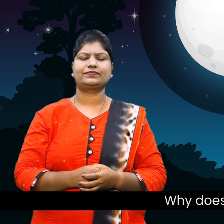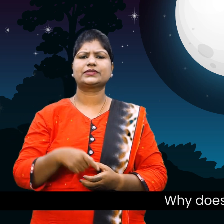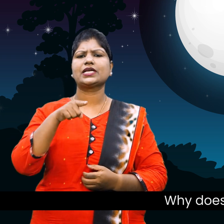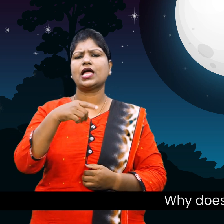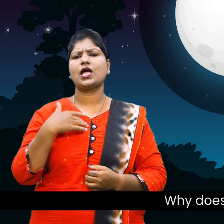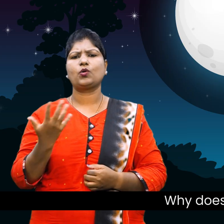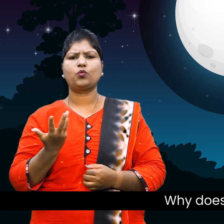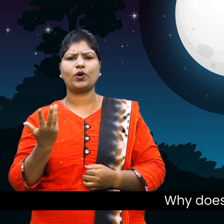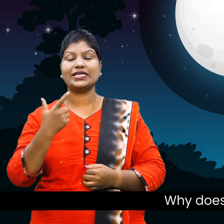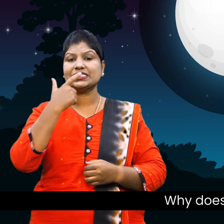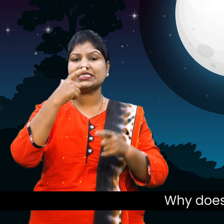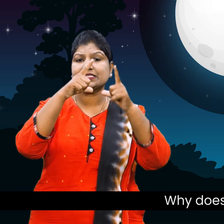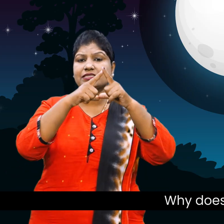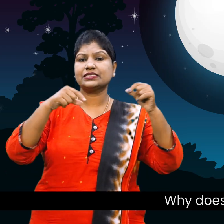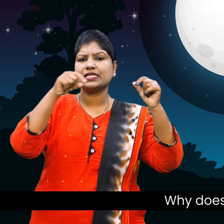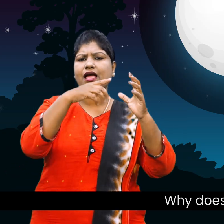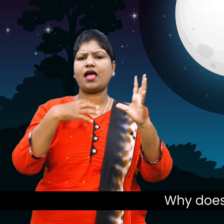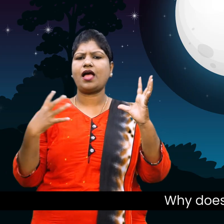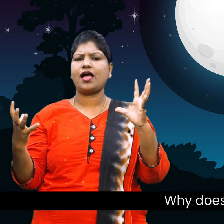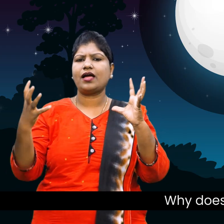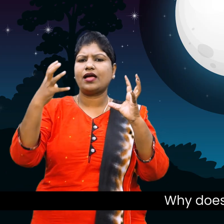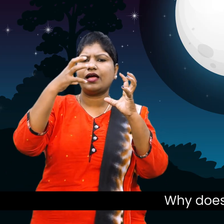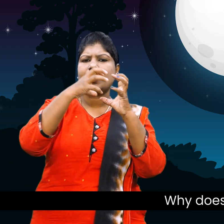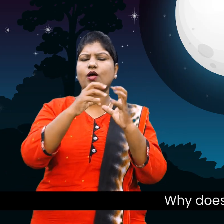Why does the moon get covered?